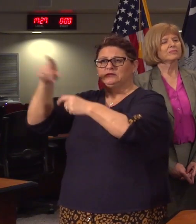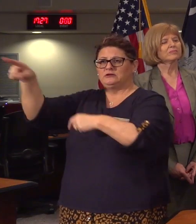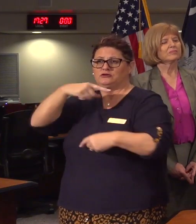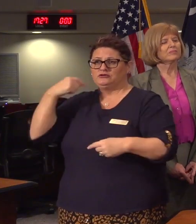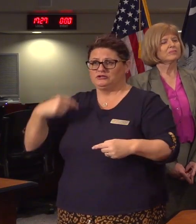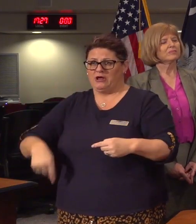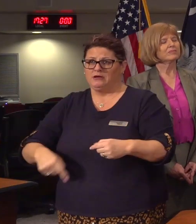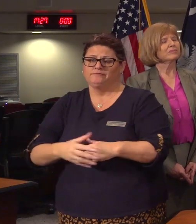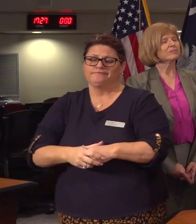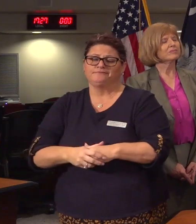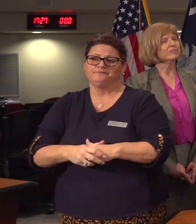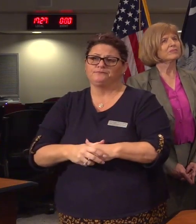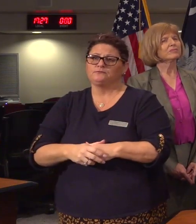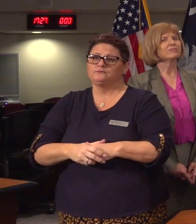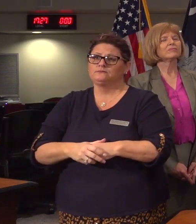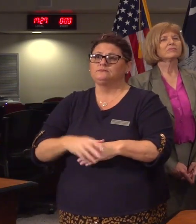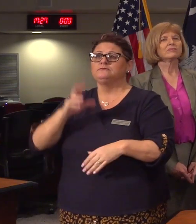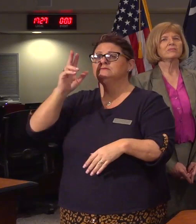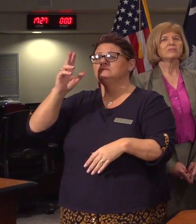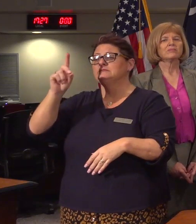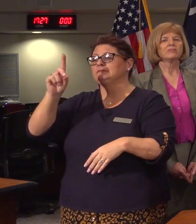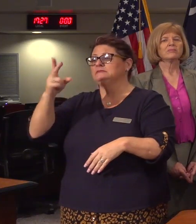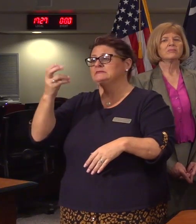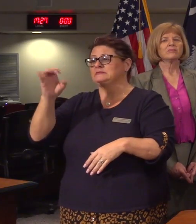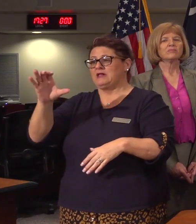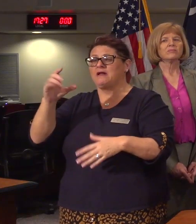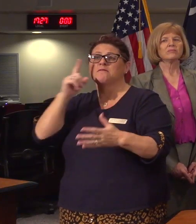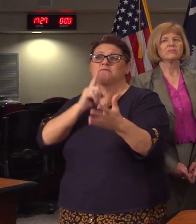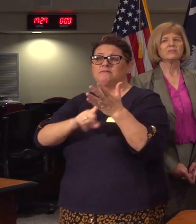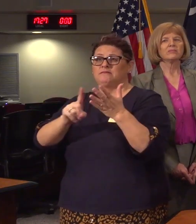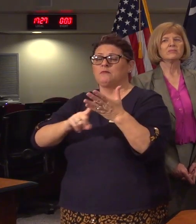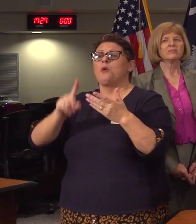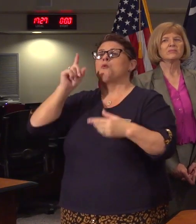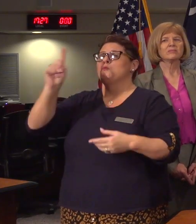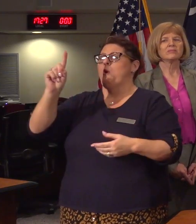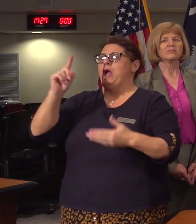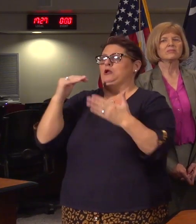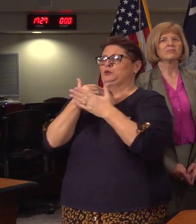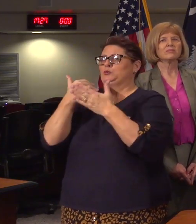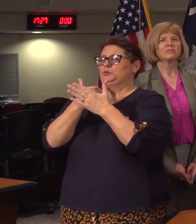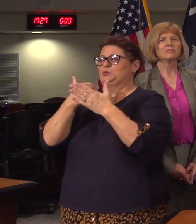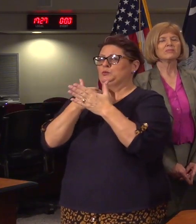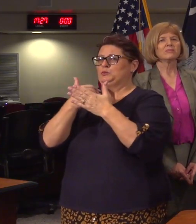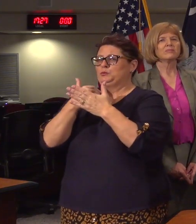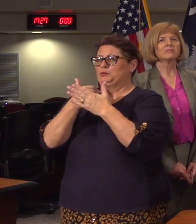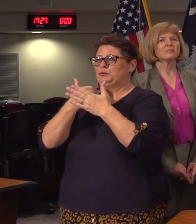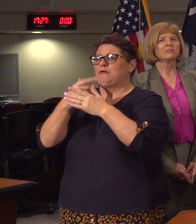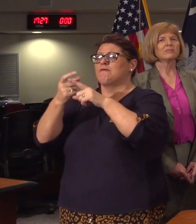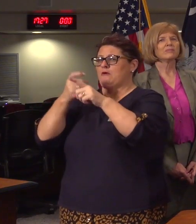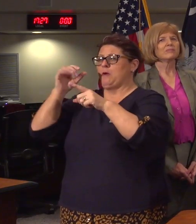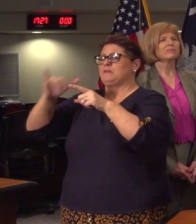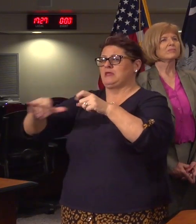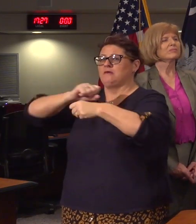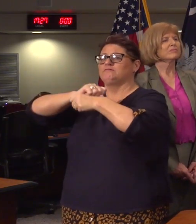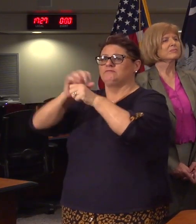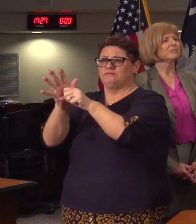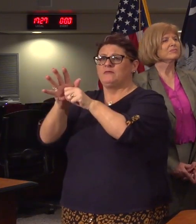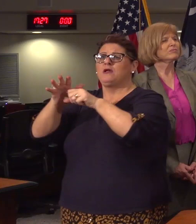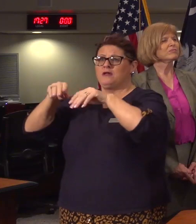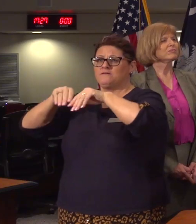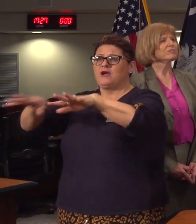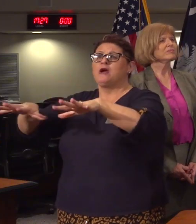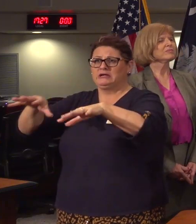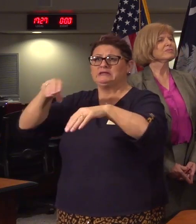As an update, DHEC is investigating one new possible case of COVID-19 novel coronavirus from Camden